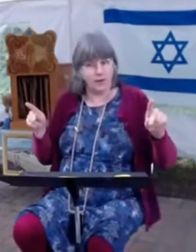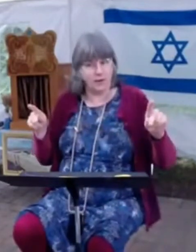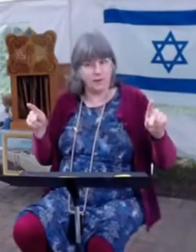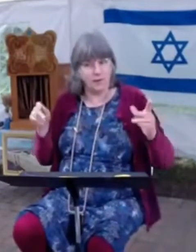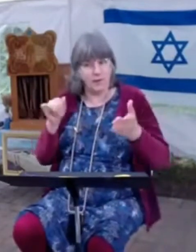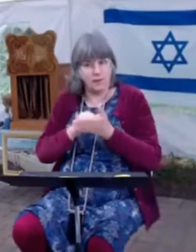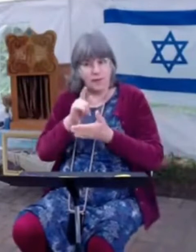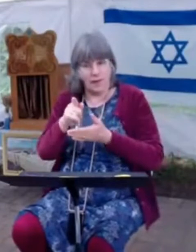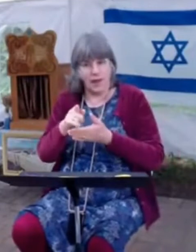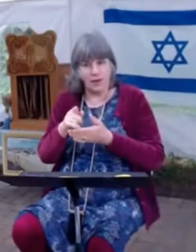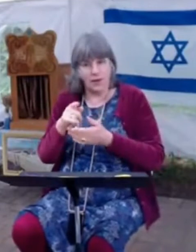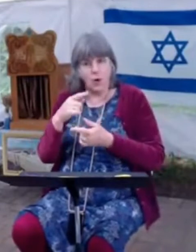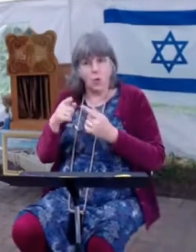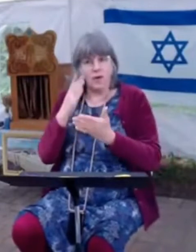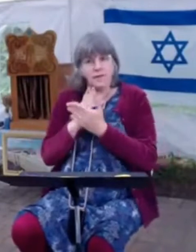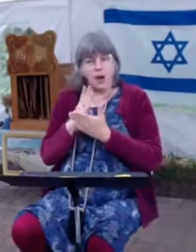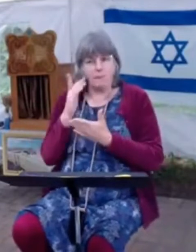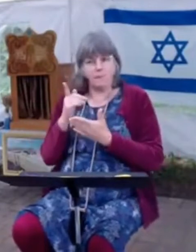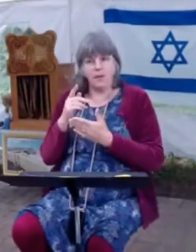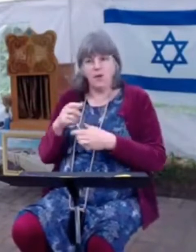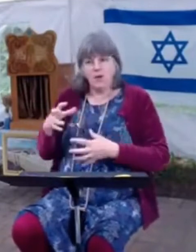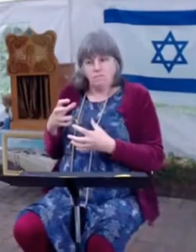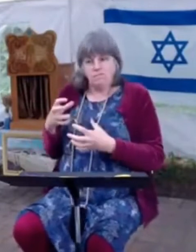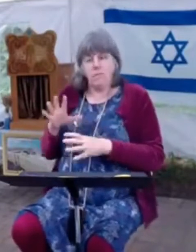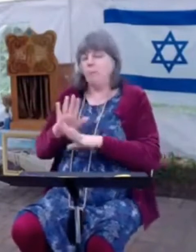And we forfeited the spirit of the kingdom of heaven.